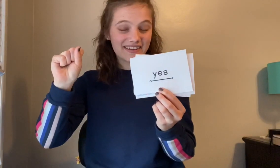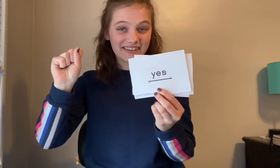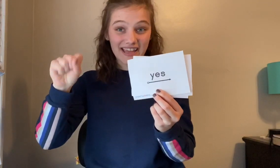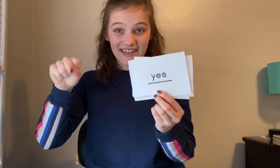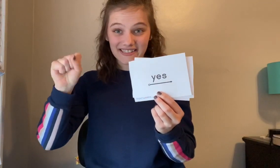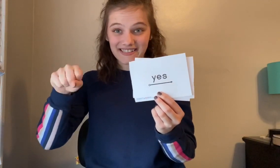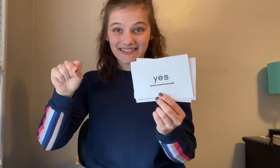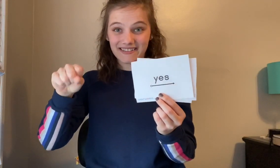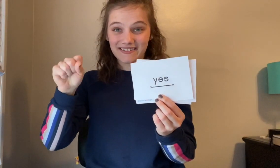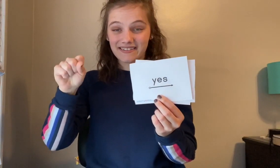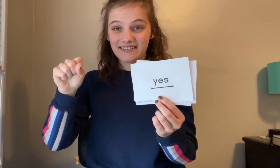Yes.